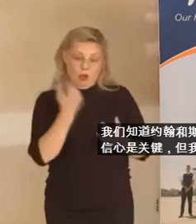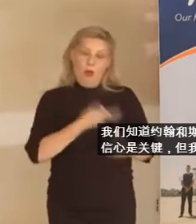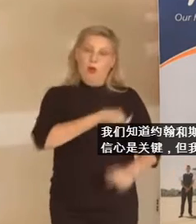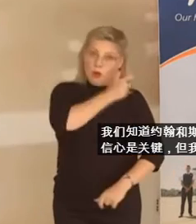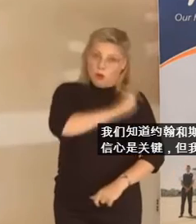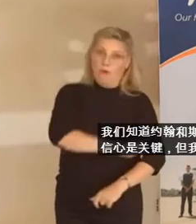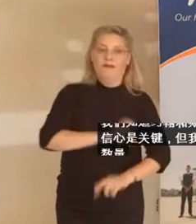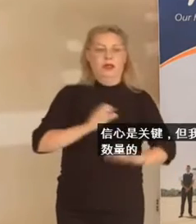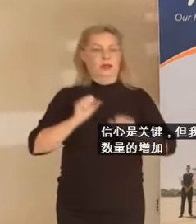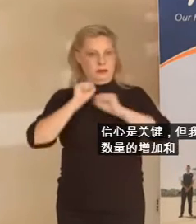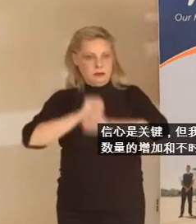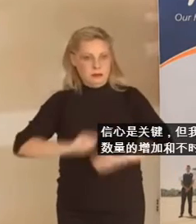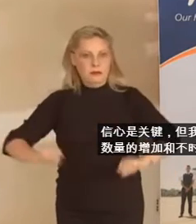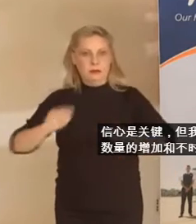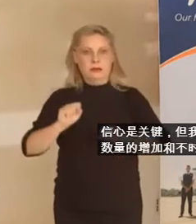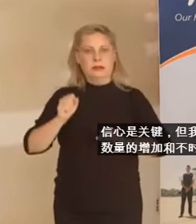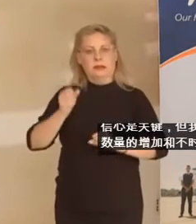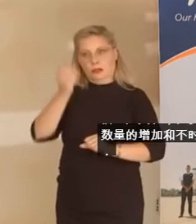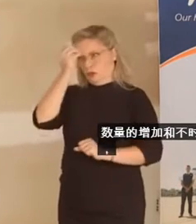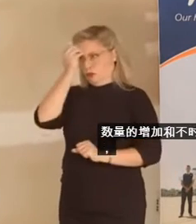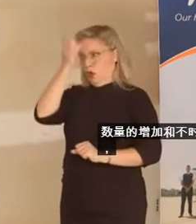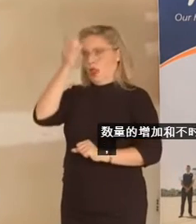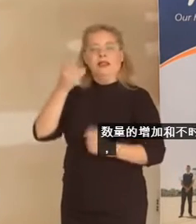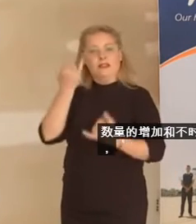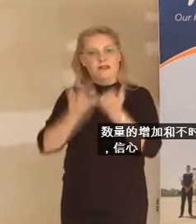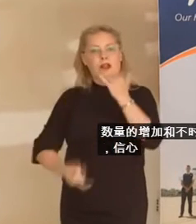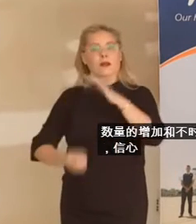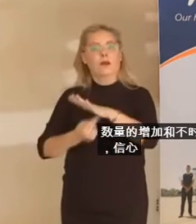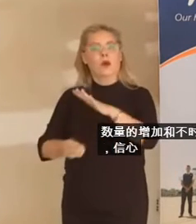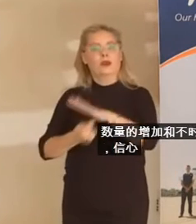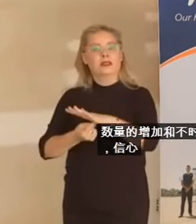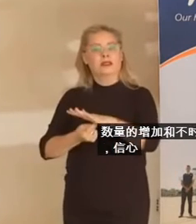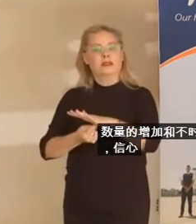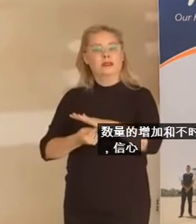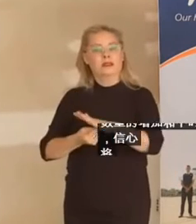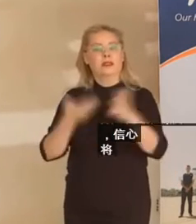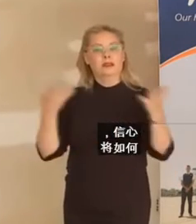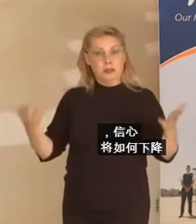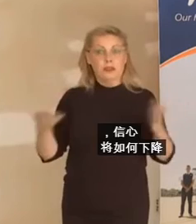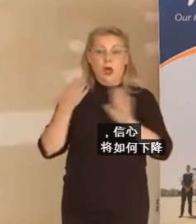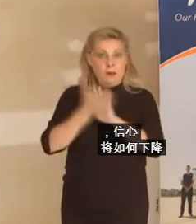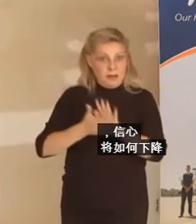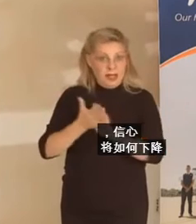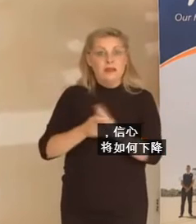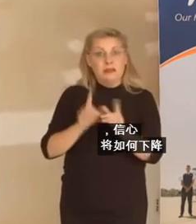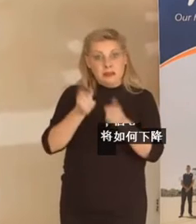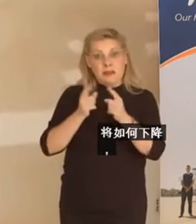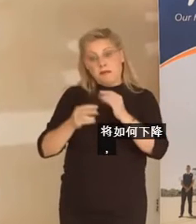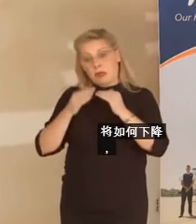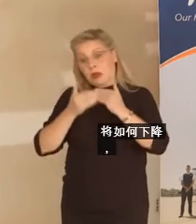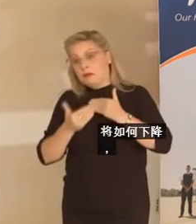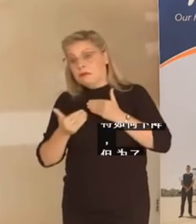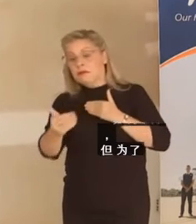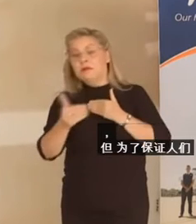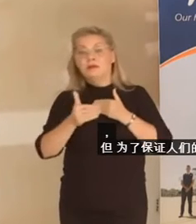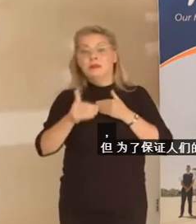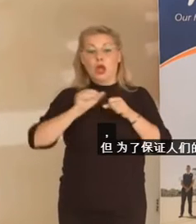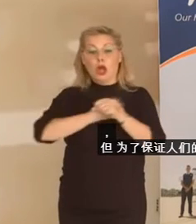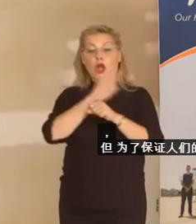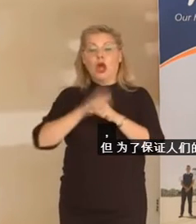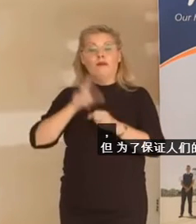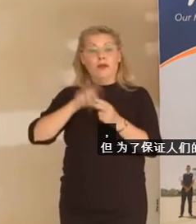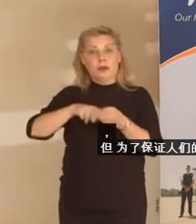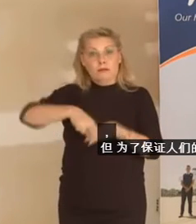We also know as case numbers increase and there's outbreaks from time to time, confidence will fall. But